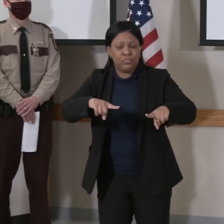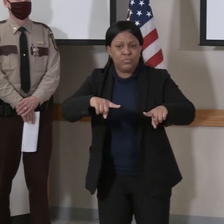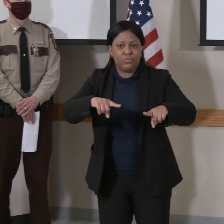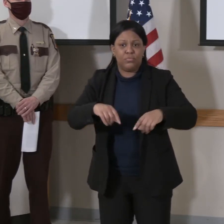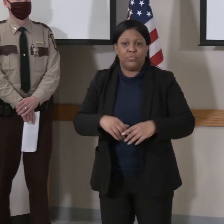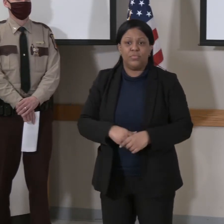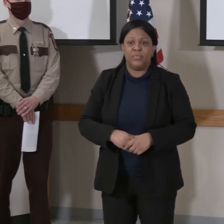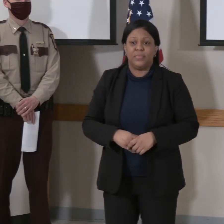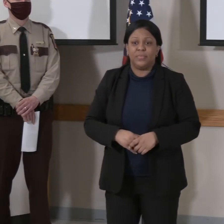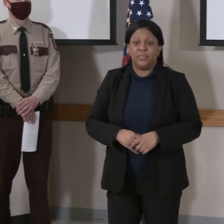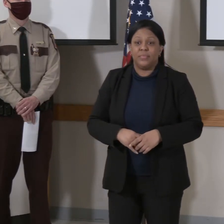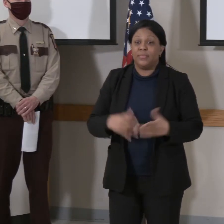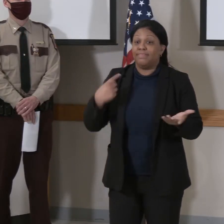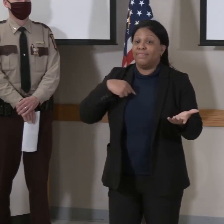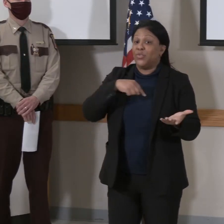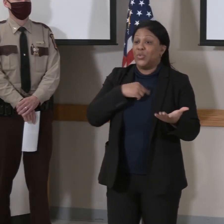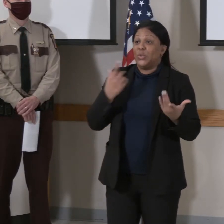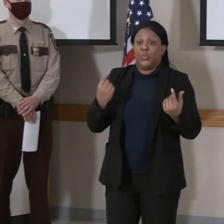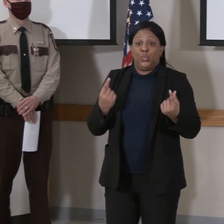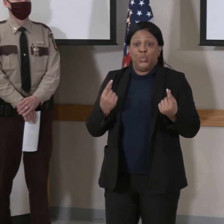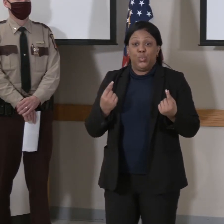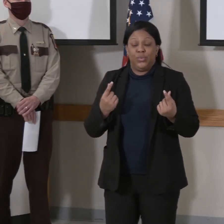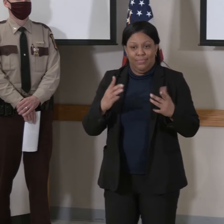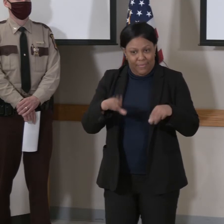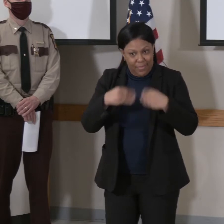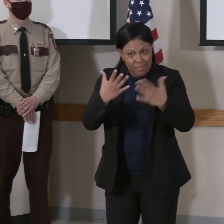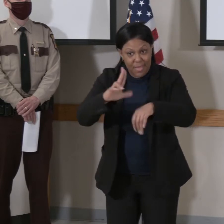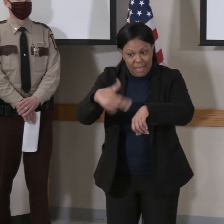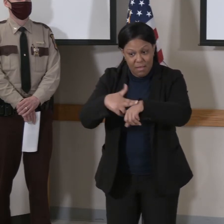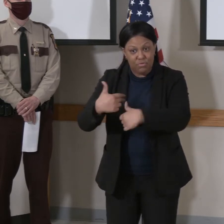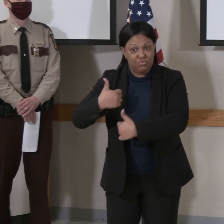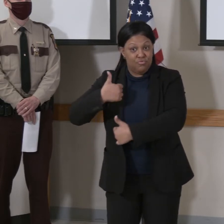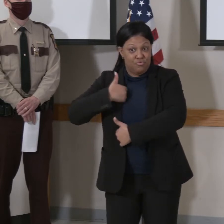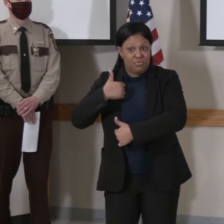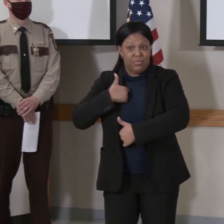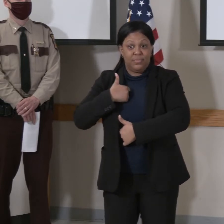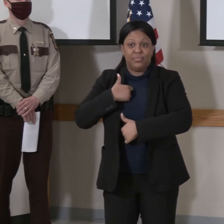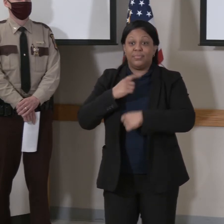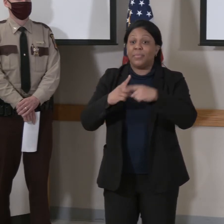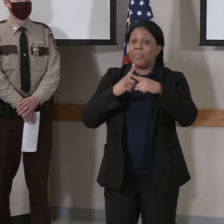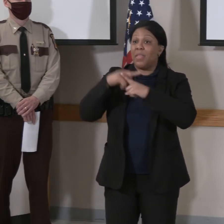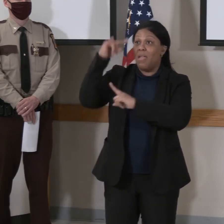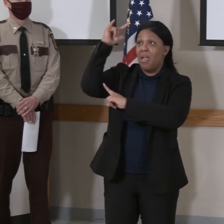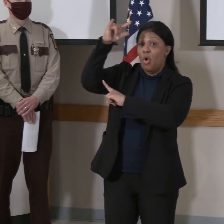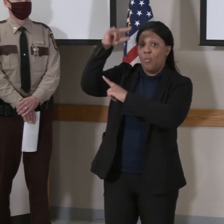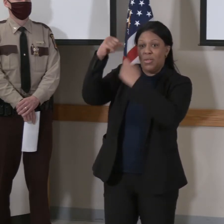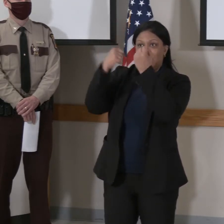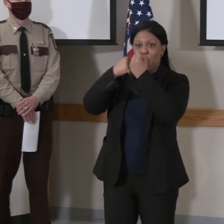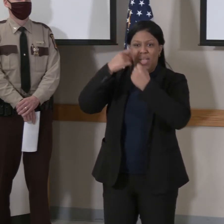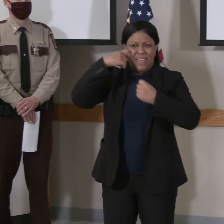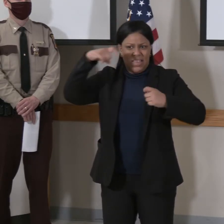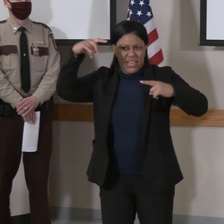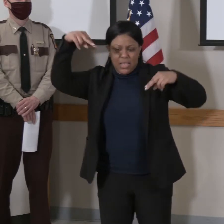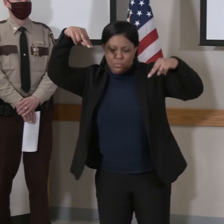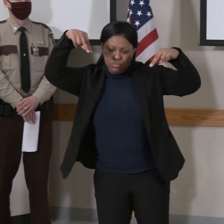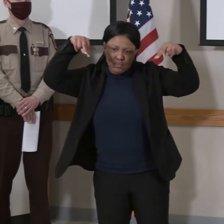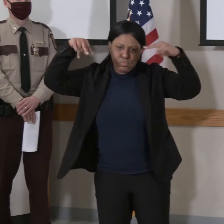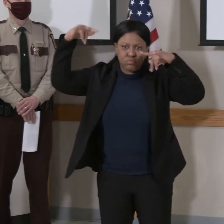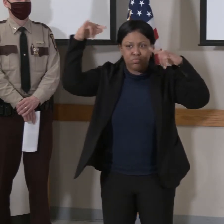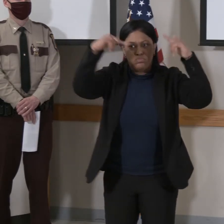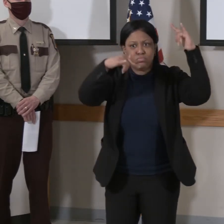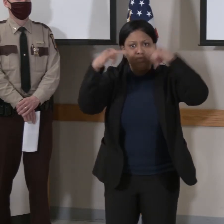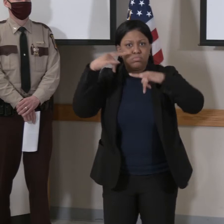soldiers and airmen to support law enforcement duties in our cities. Unlike last summer, the authorization to pre-stage